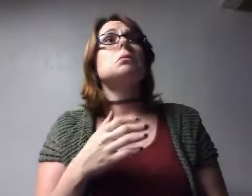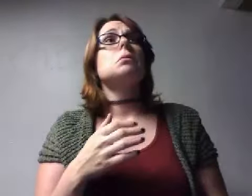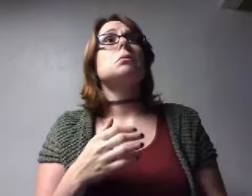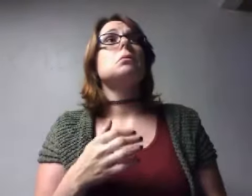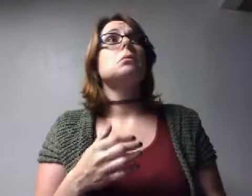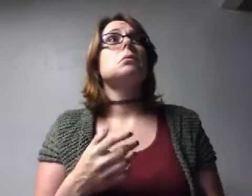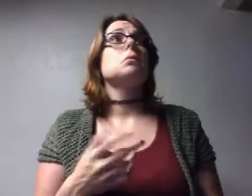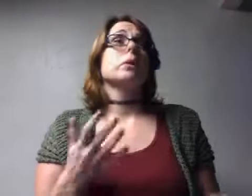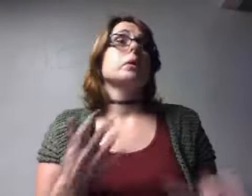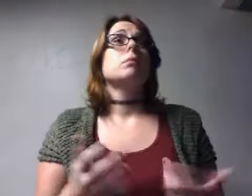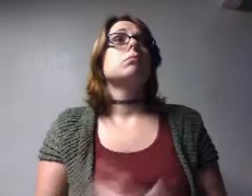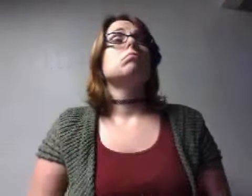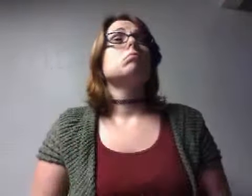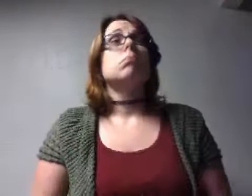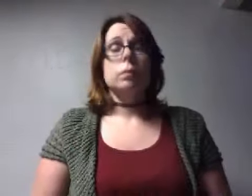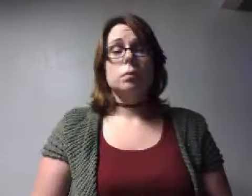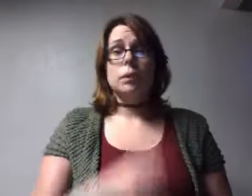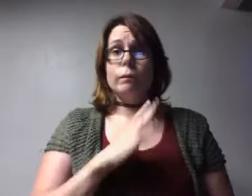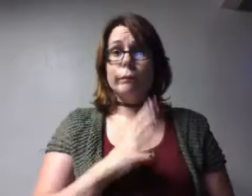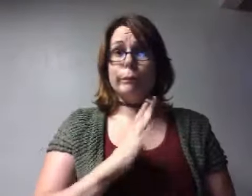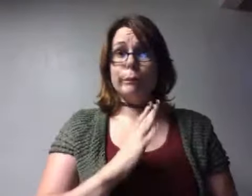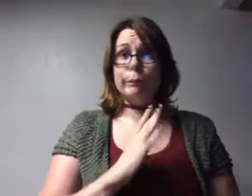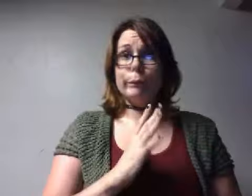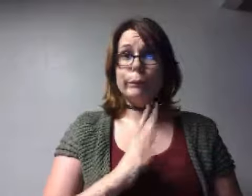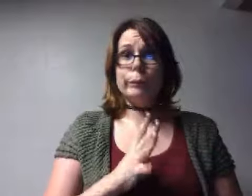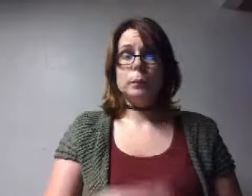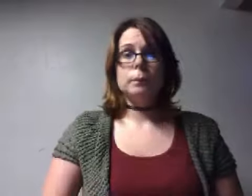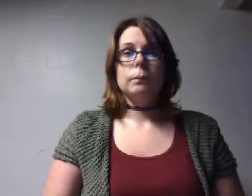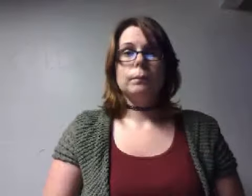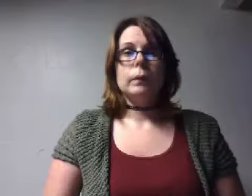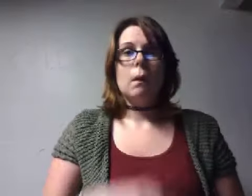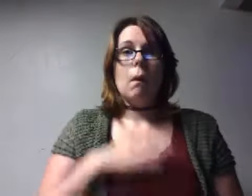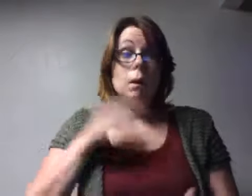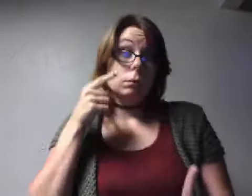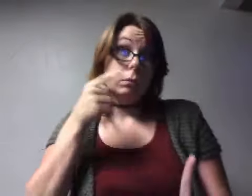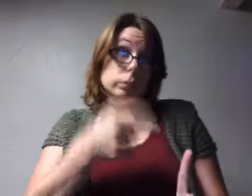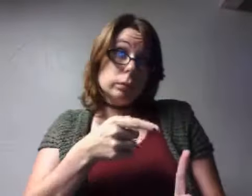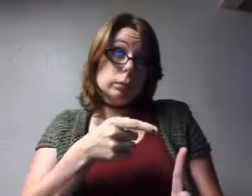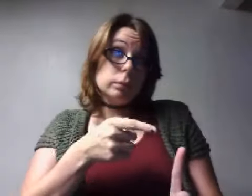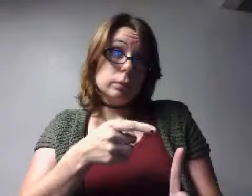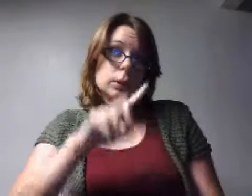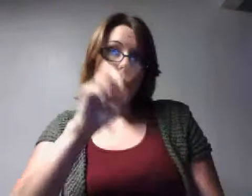the tables on the viewer, of getting them to question themselves. Maybe they never realized that they thought that before, and by seeing this